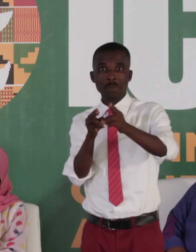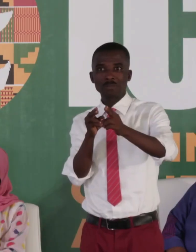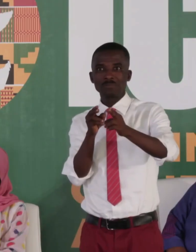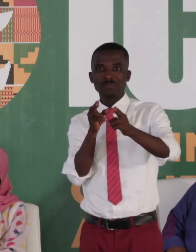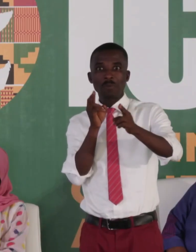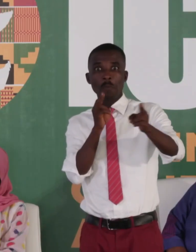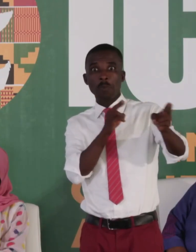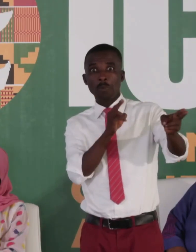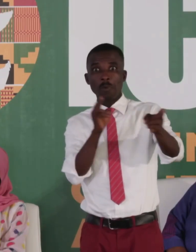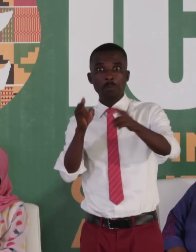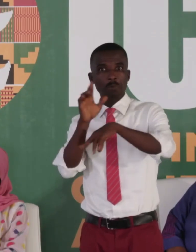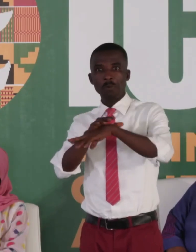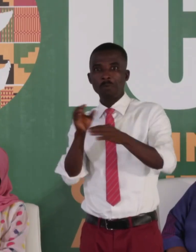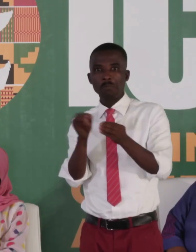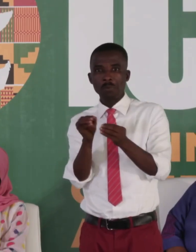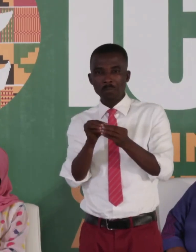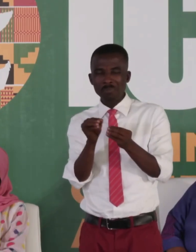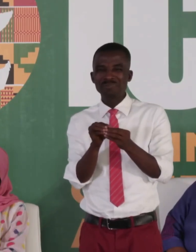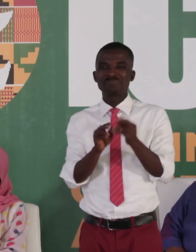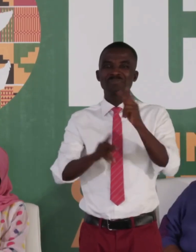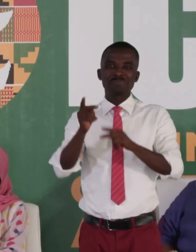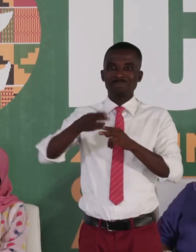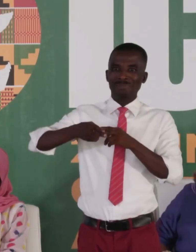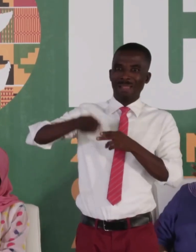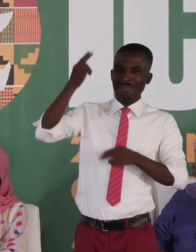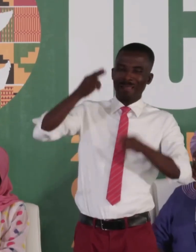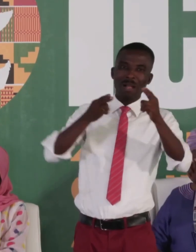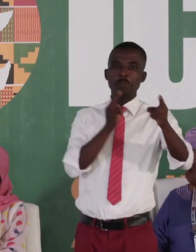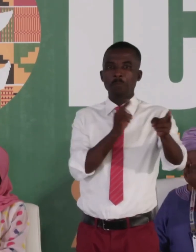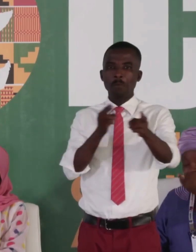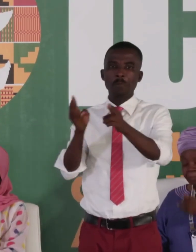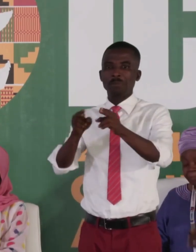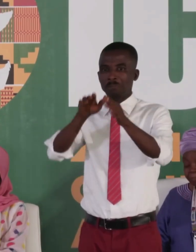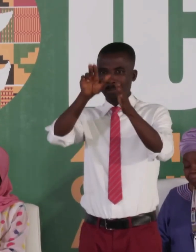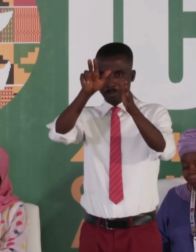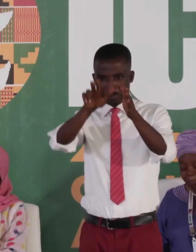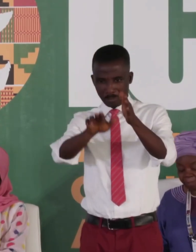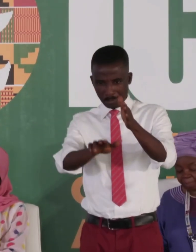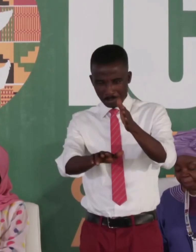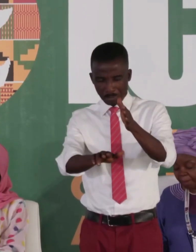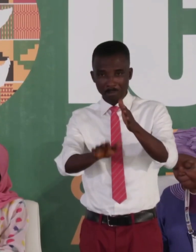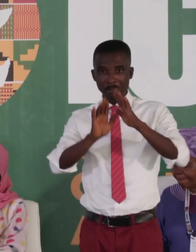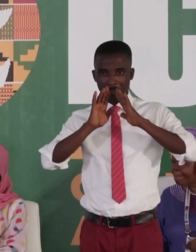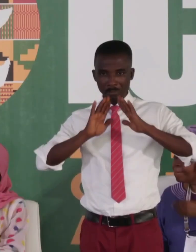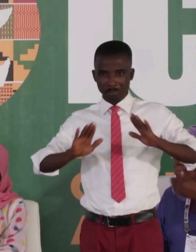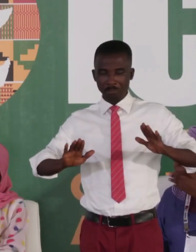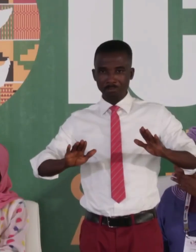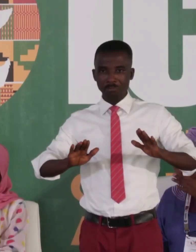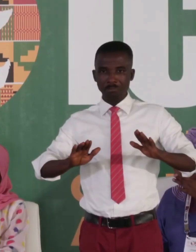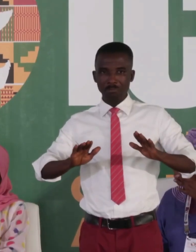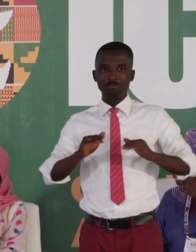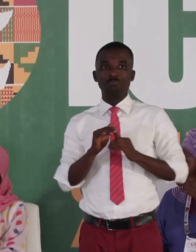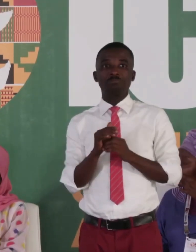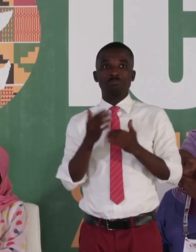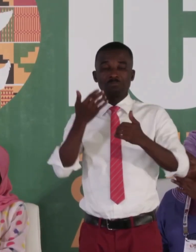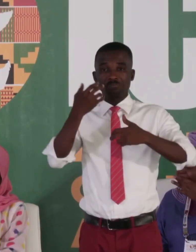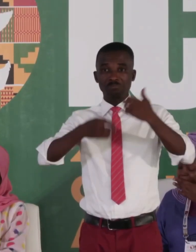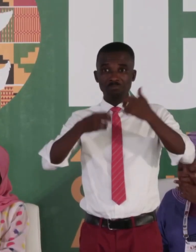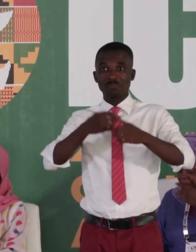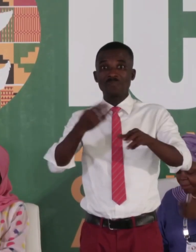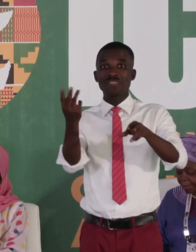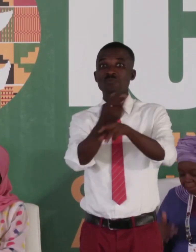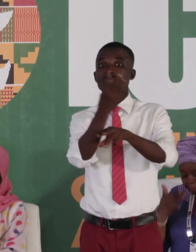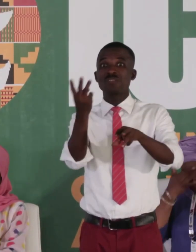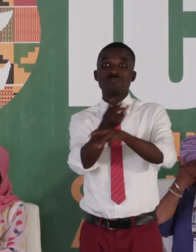there are times the conflict flares up and there are times it gets so cool. But the conflict has been one